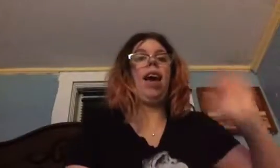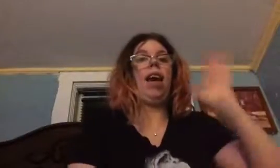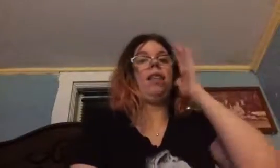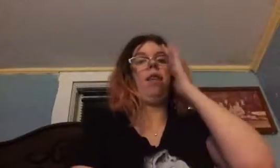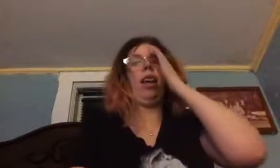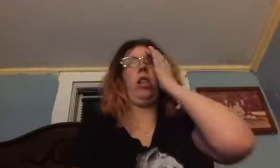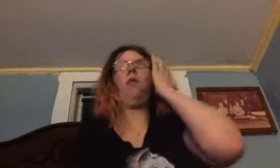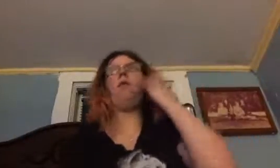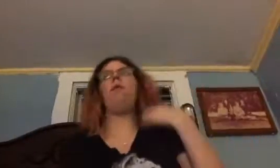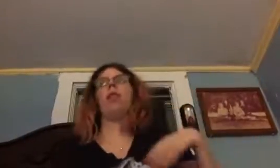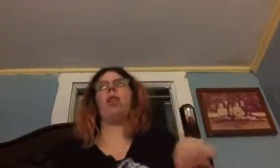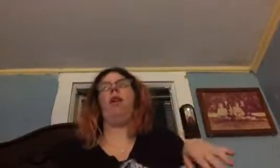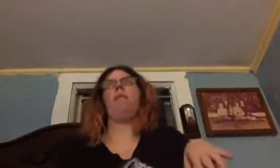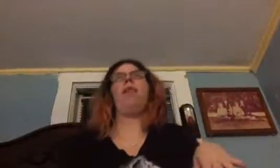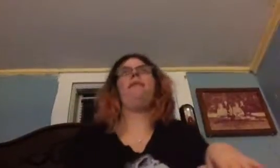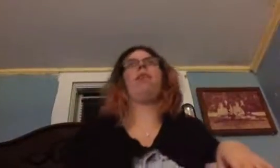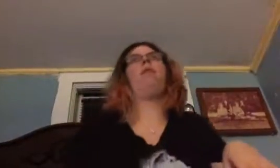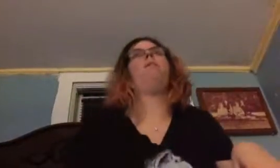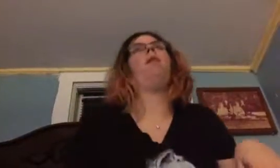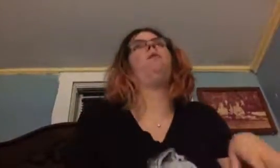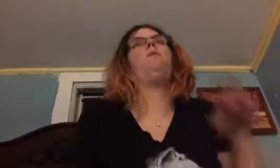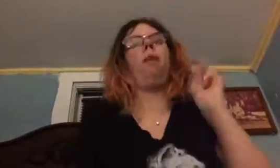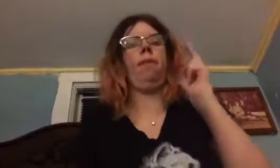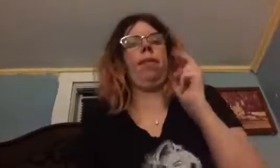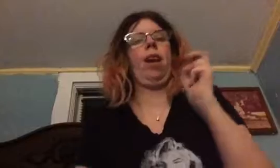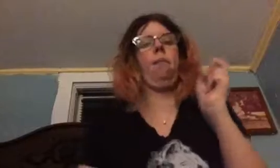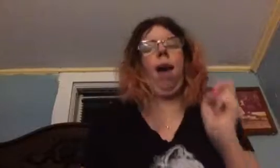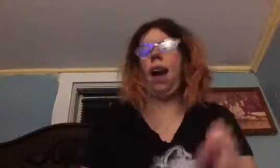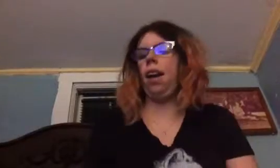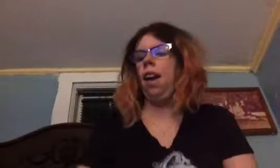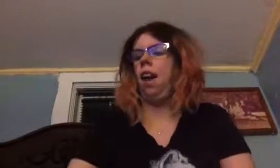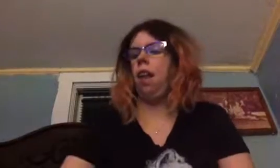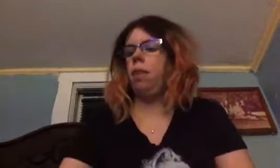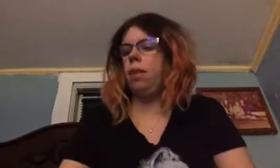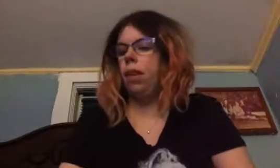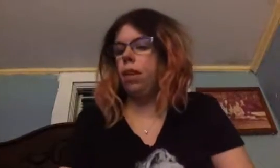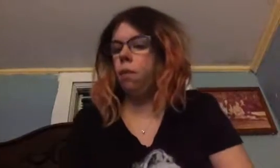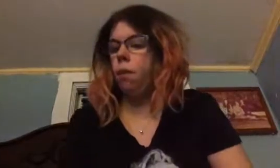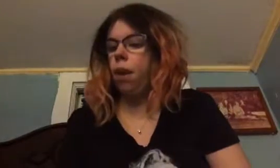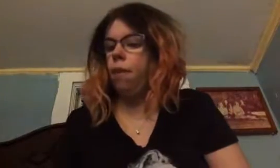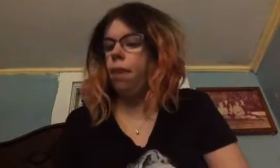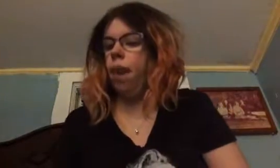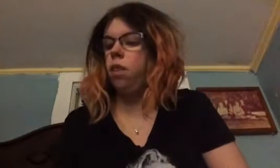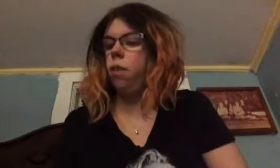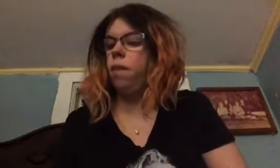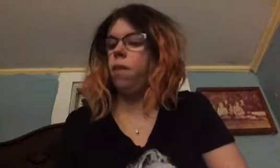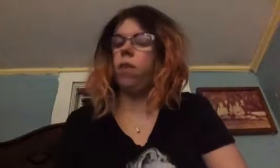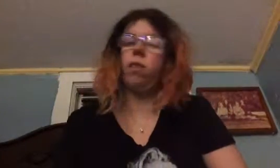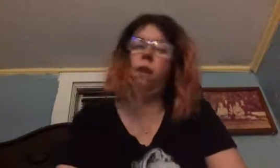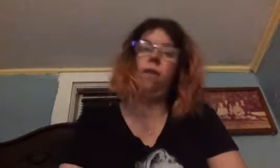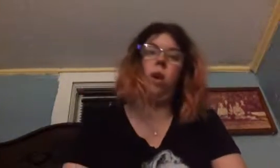Hey guys, okay, so a few weeks ago I made a video about Raven's comeback. This is Raven, that story versus Raven's